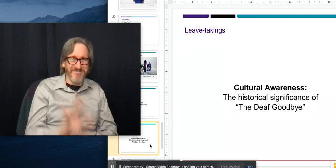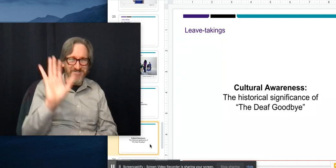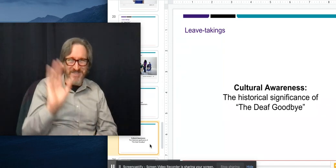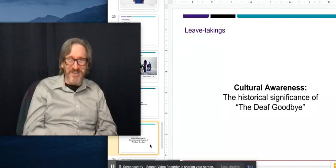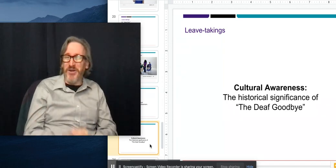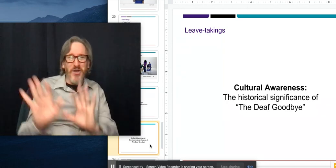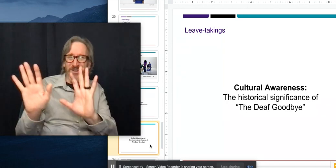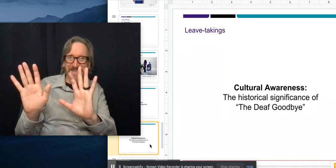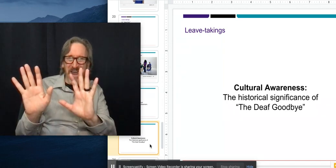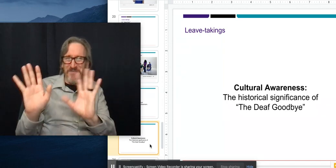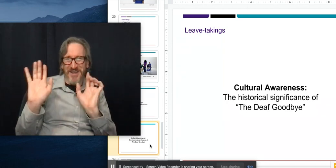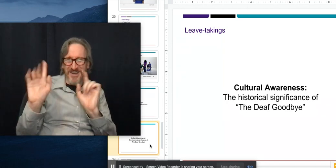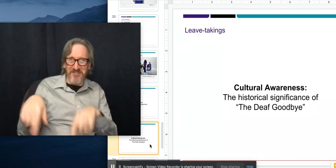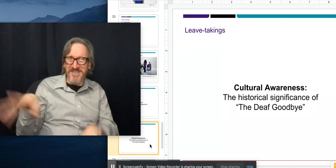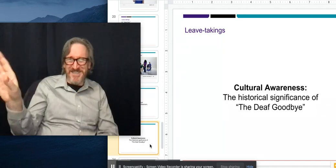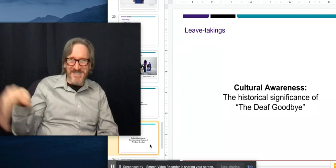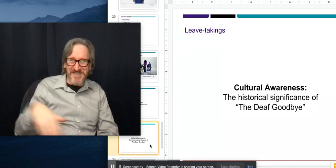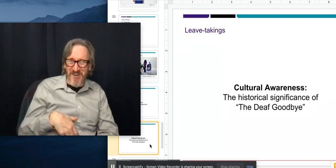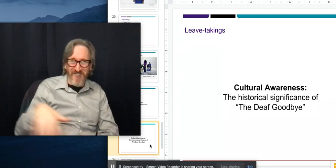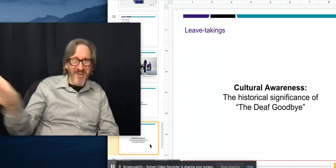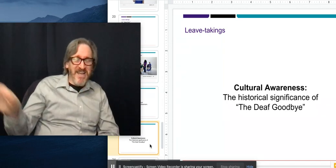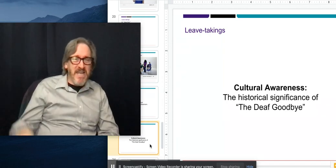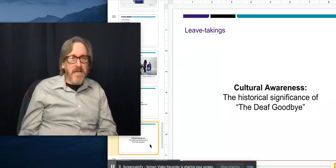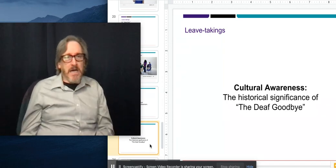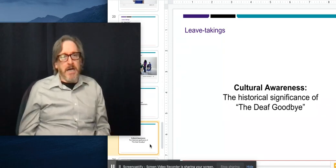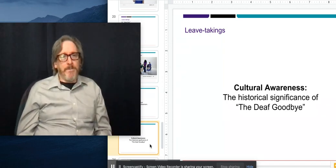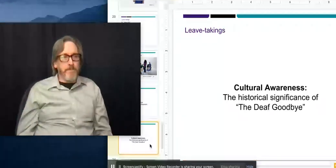bye, bye. No, don't sign with me. No, just go.